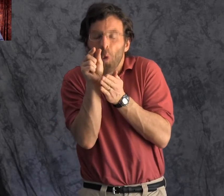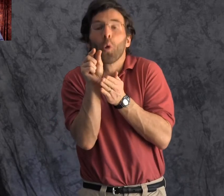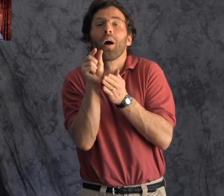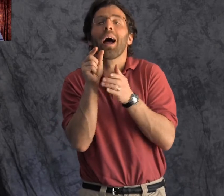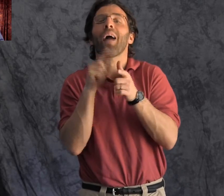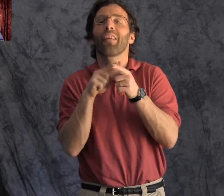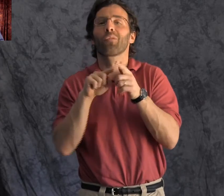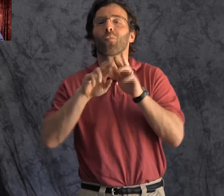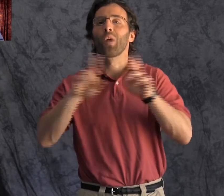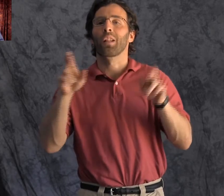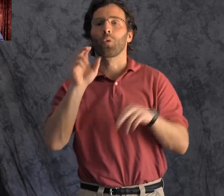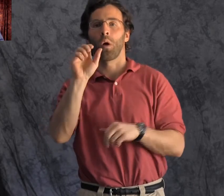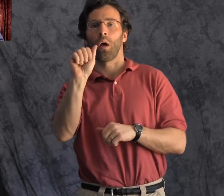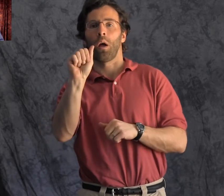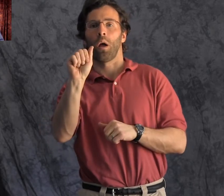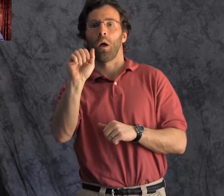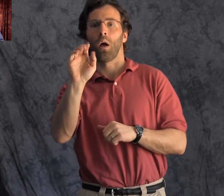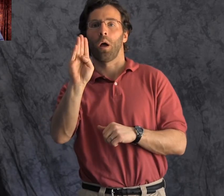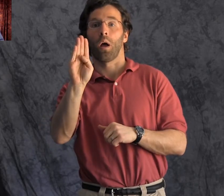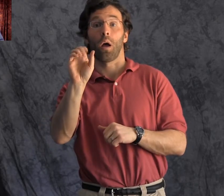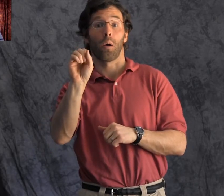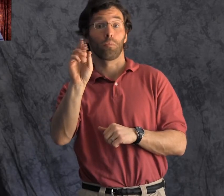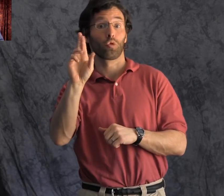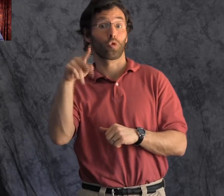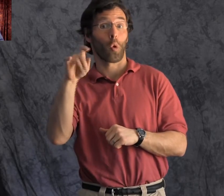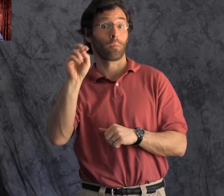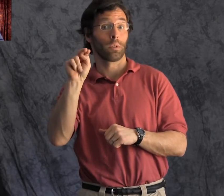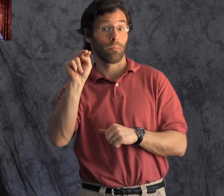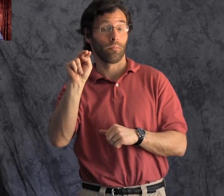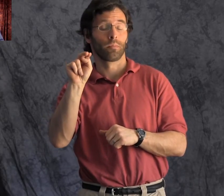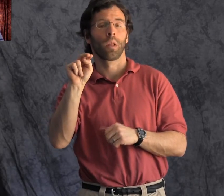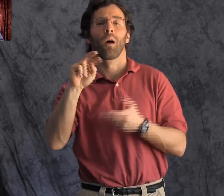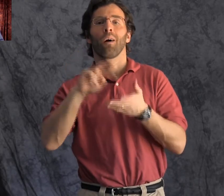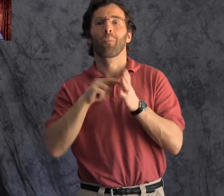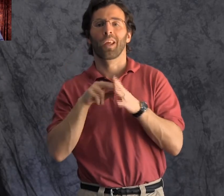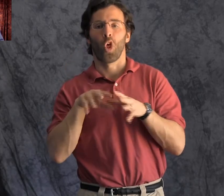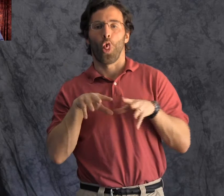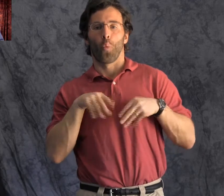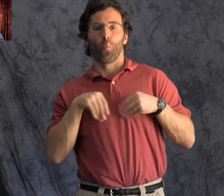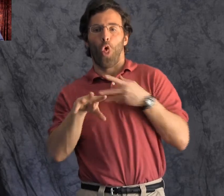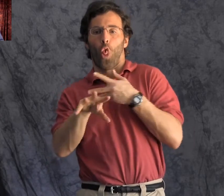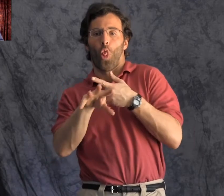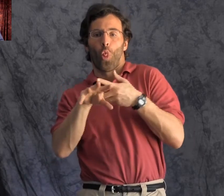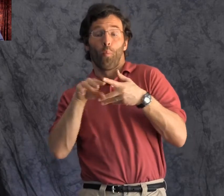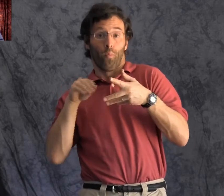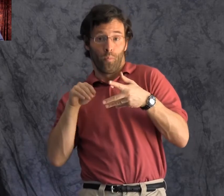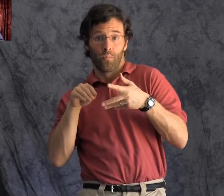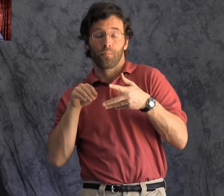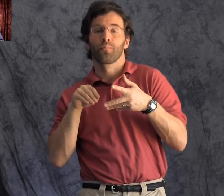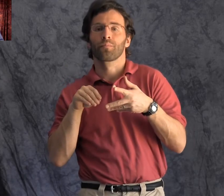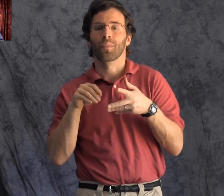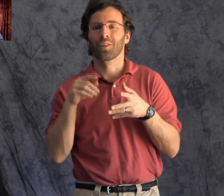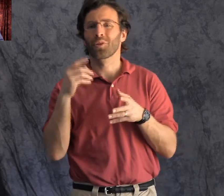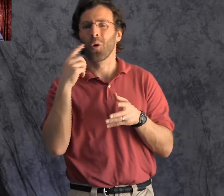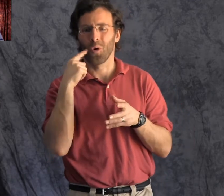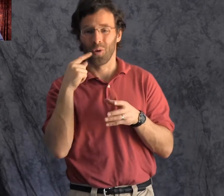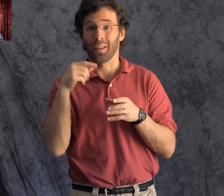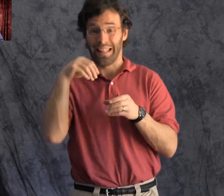fats, sugars and proteins, minerals and water, and a few other things from the alimentary canal or from this